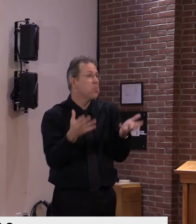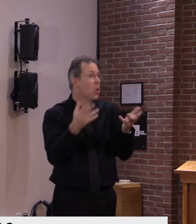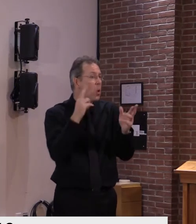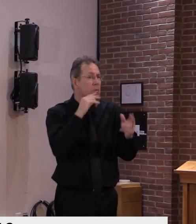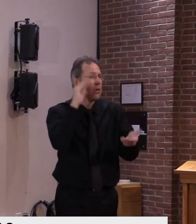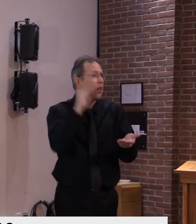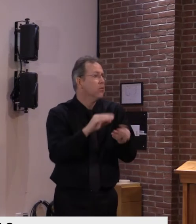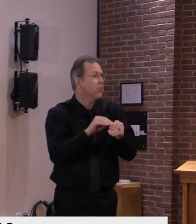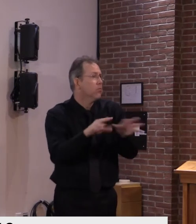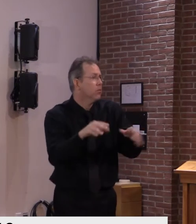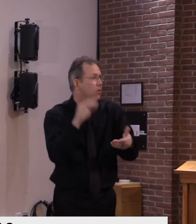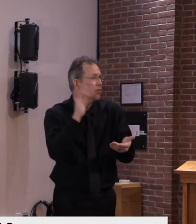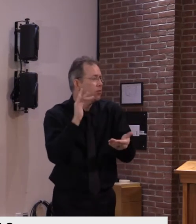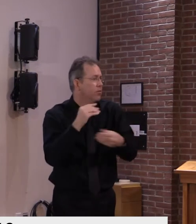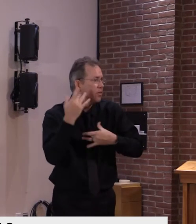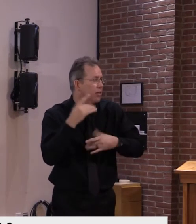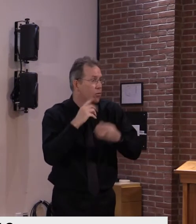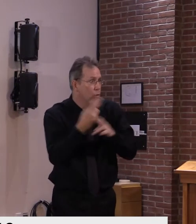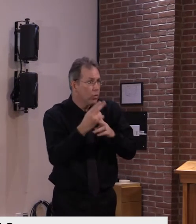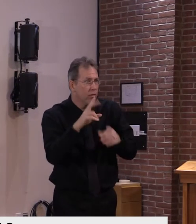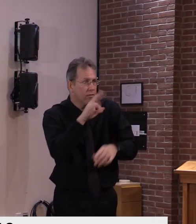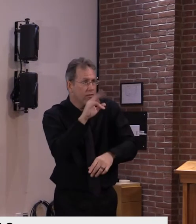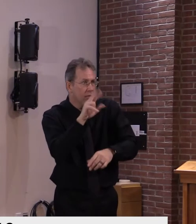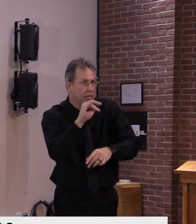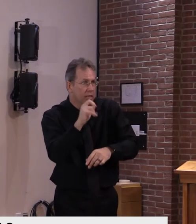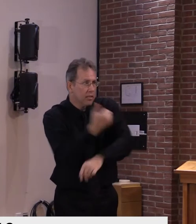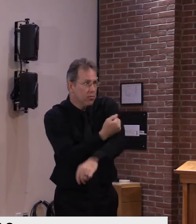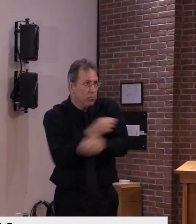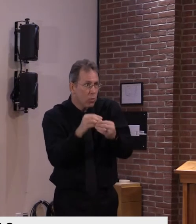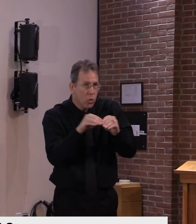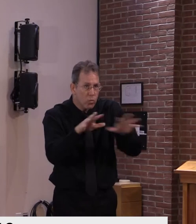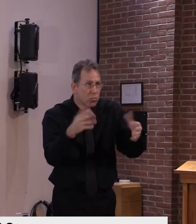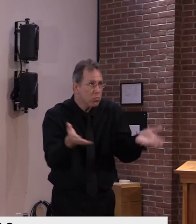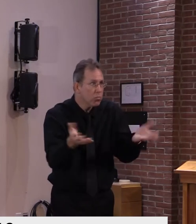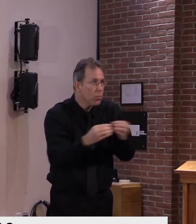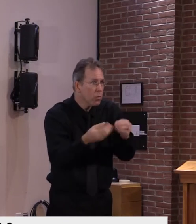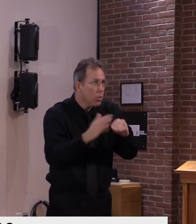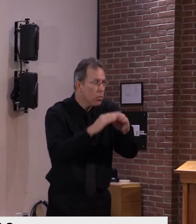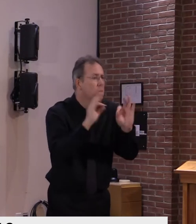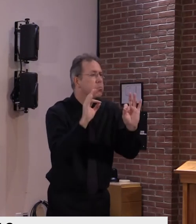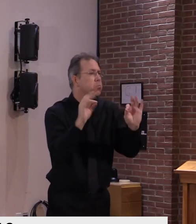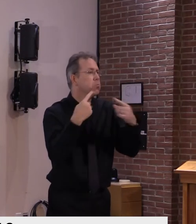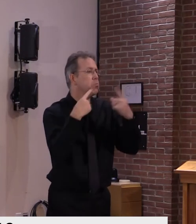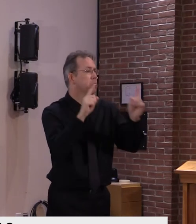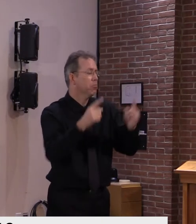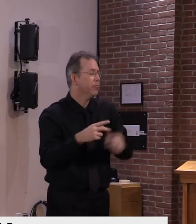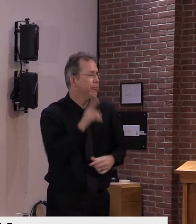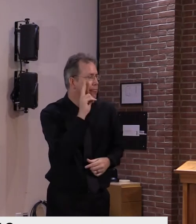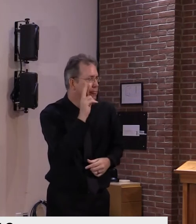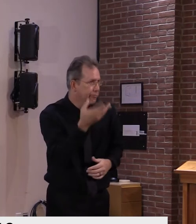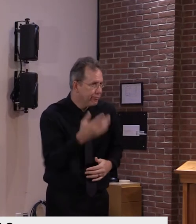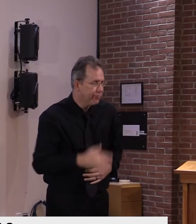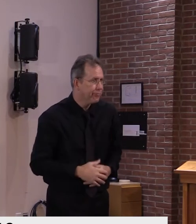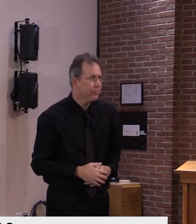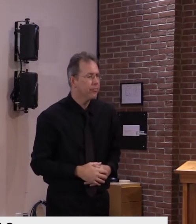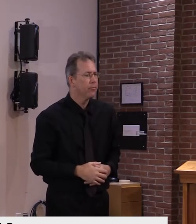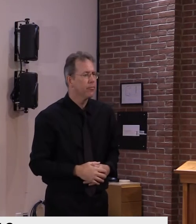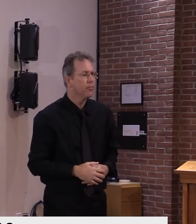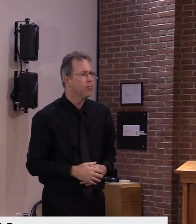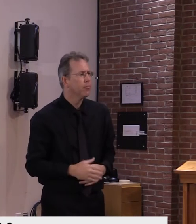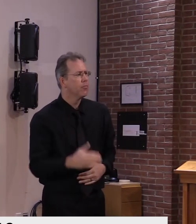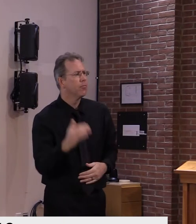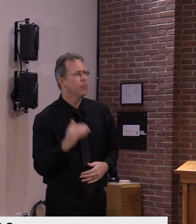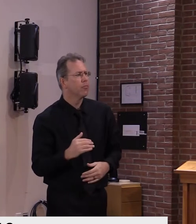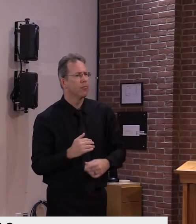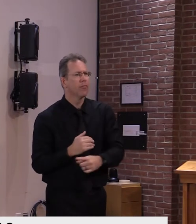So it seems like a fairly safe vaccine to you so far, what you've seen? So far it does, you know, except for the usual